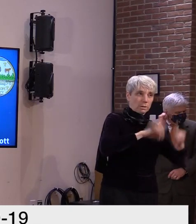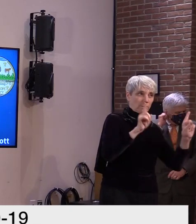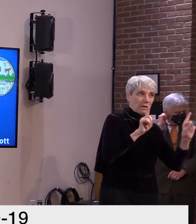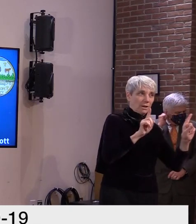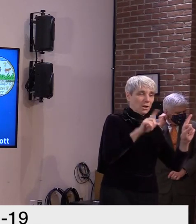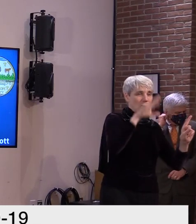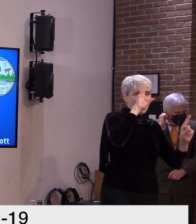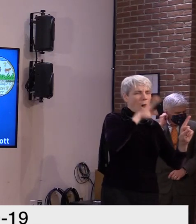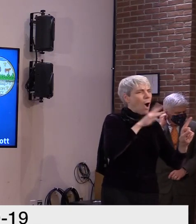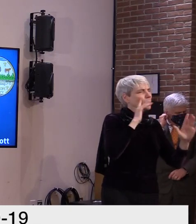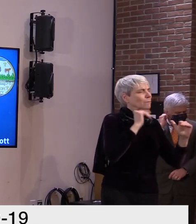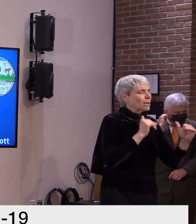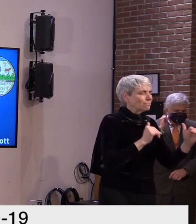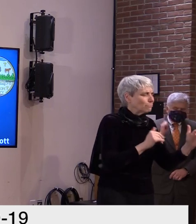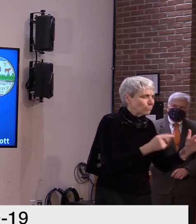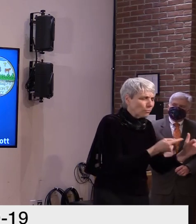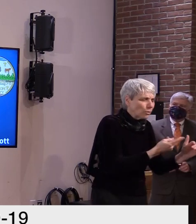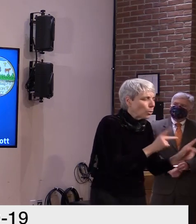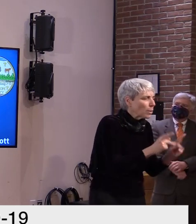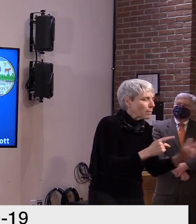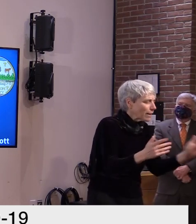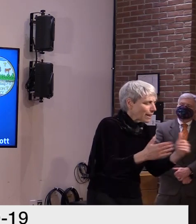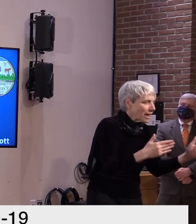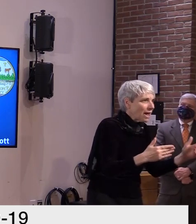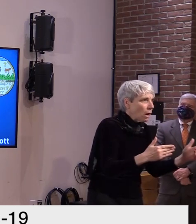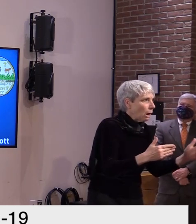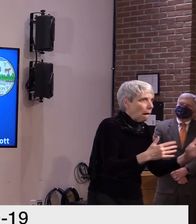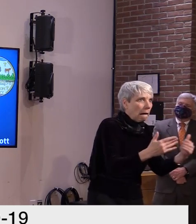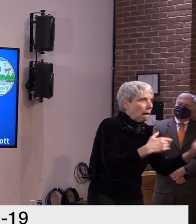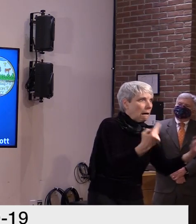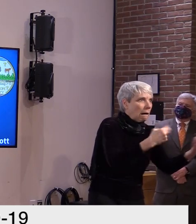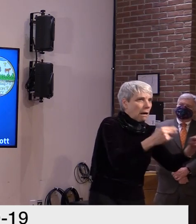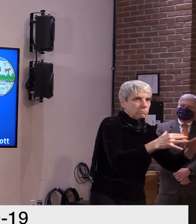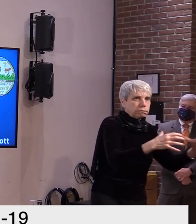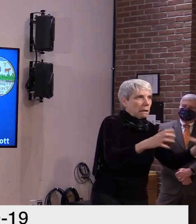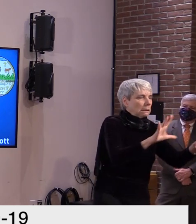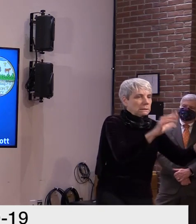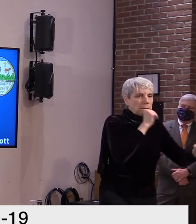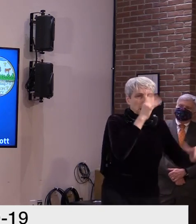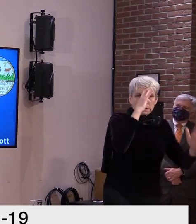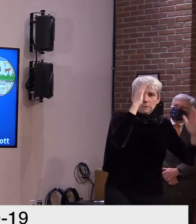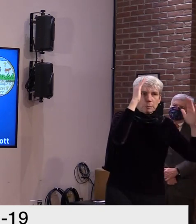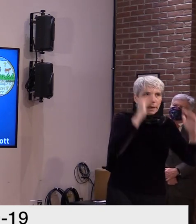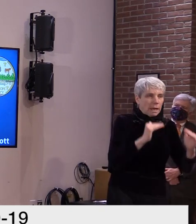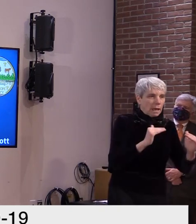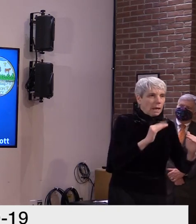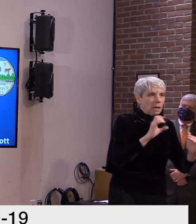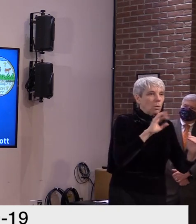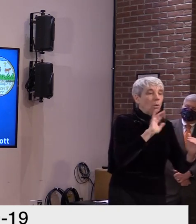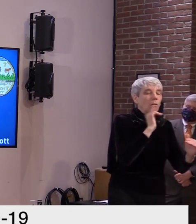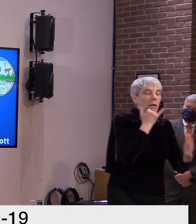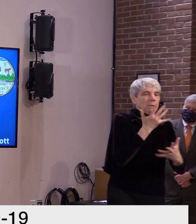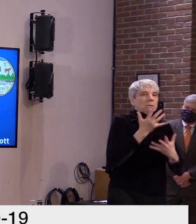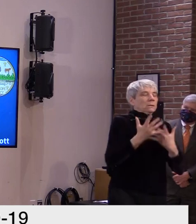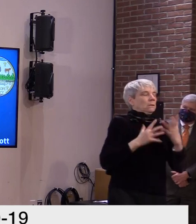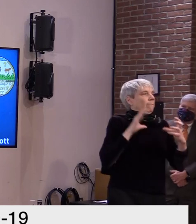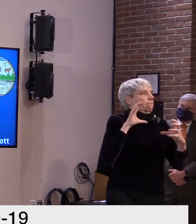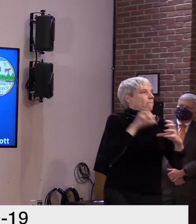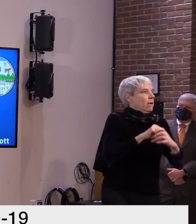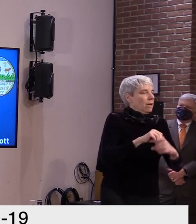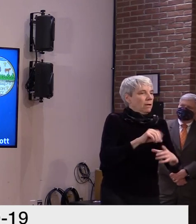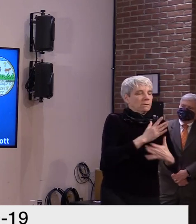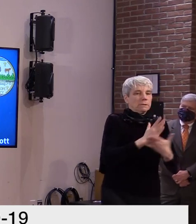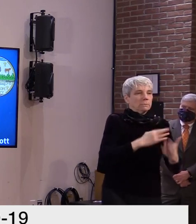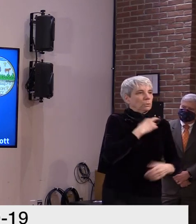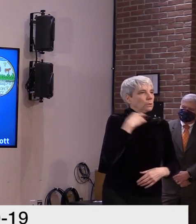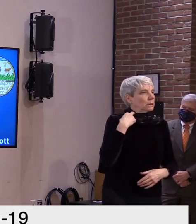small gathering was a little more crowded than you expected, or maybe you just slipped and ended up in a riskier situation at a